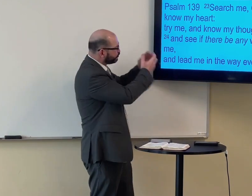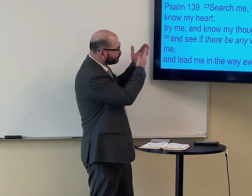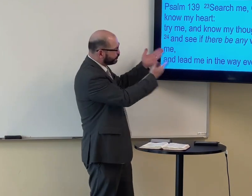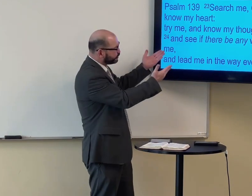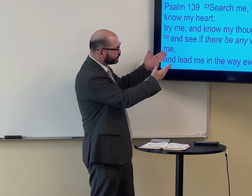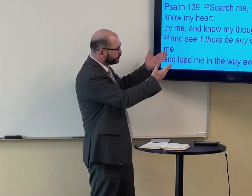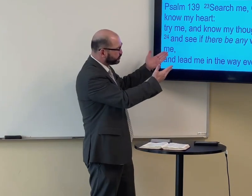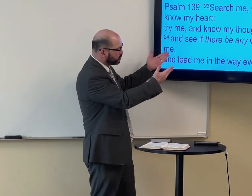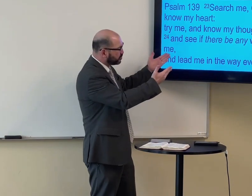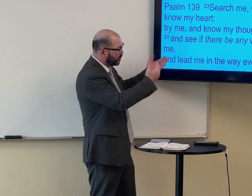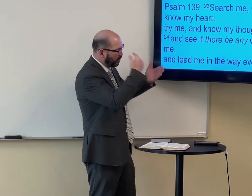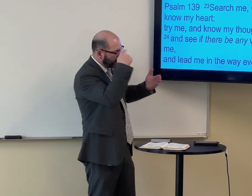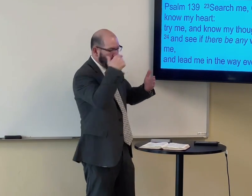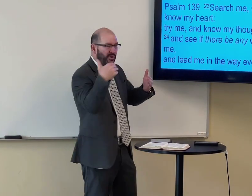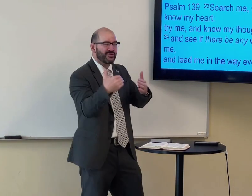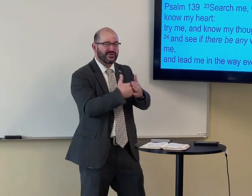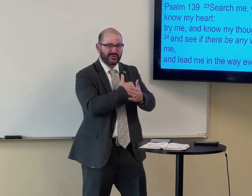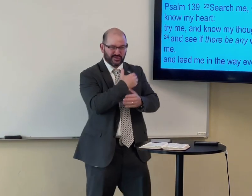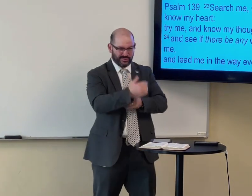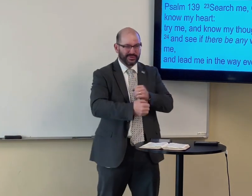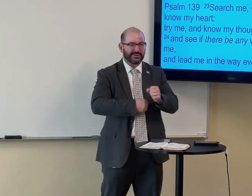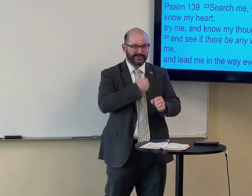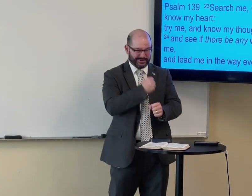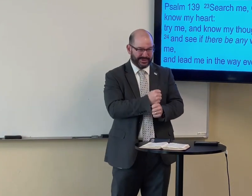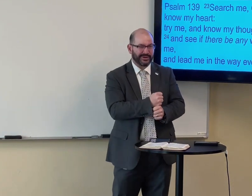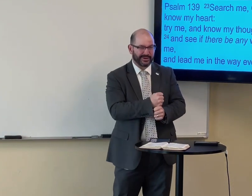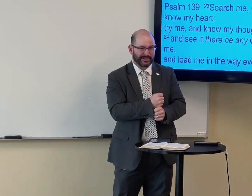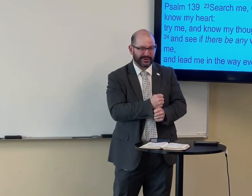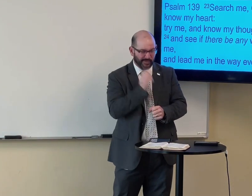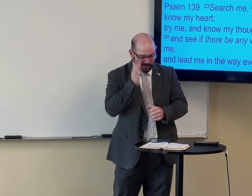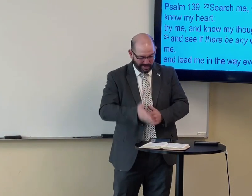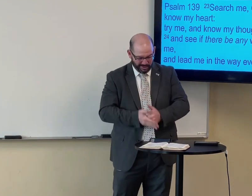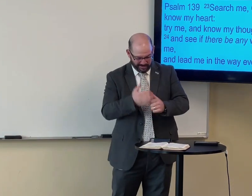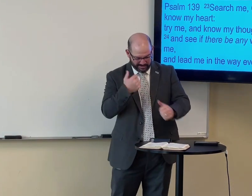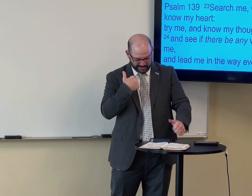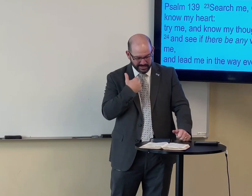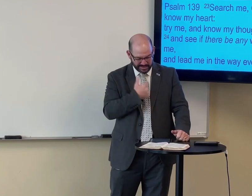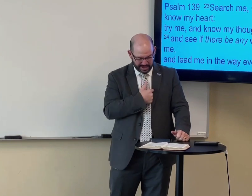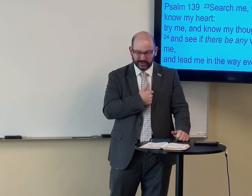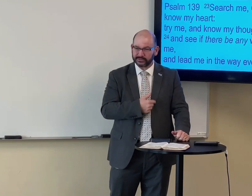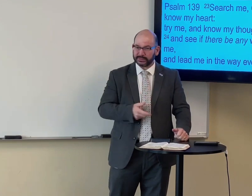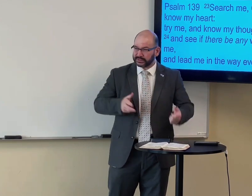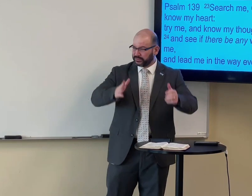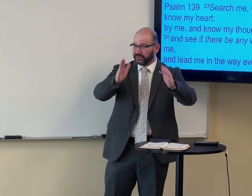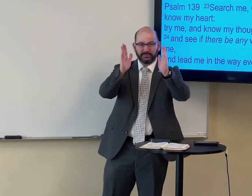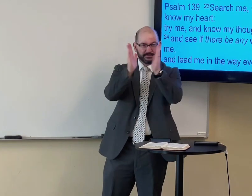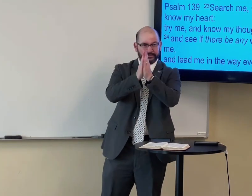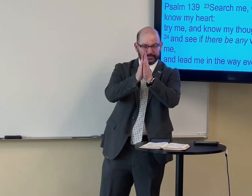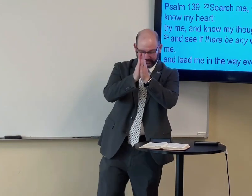We need to look into this verse for the new year. It'll help us. So let's pray.